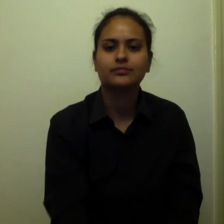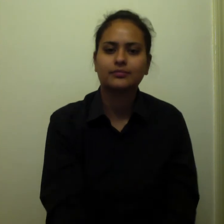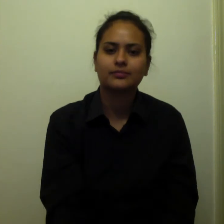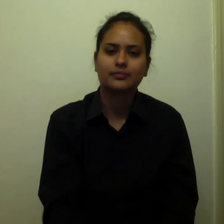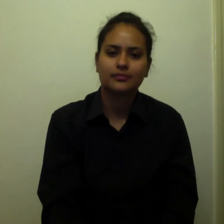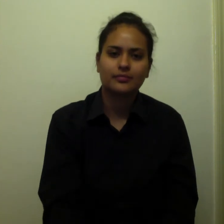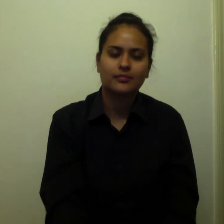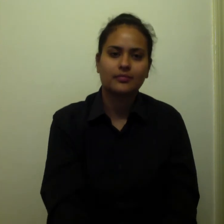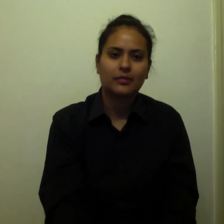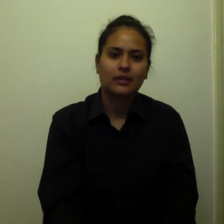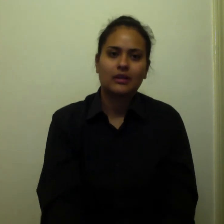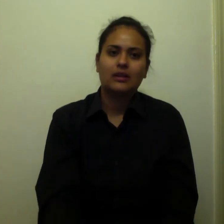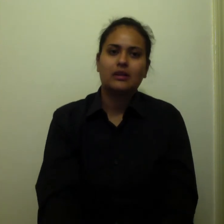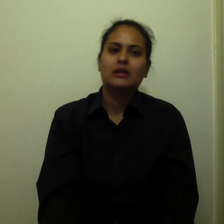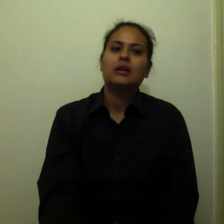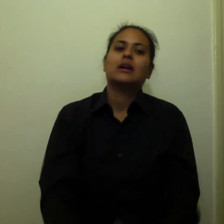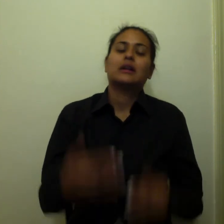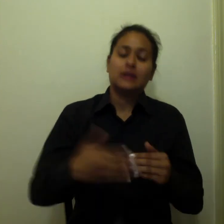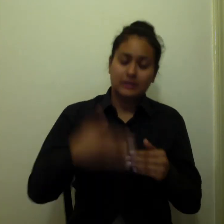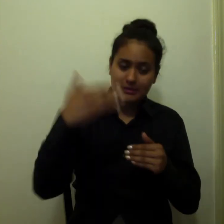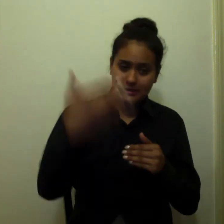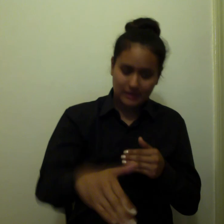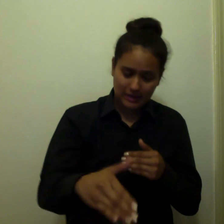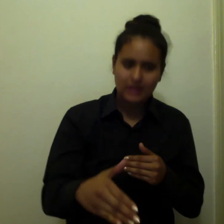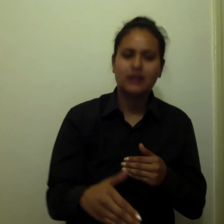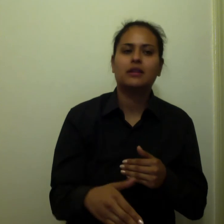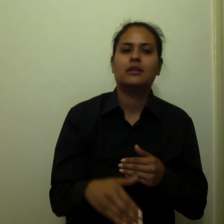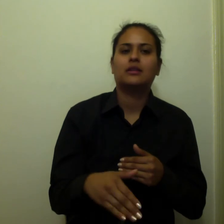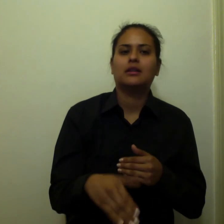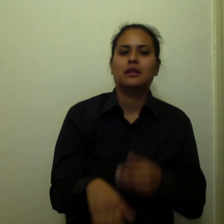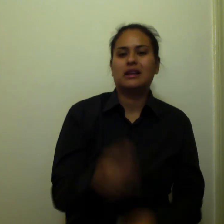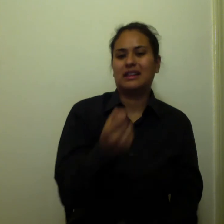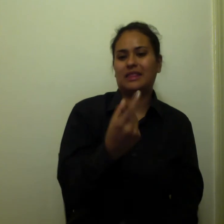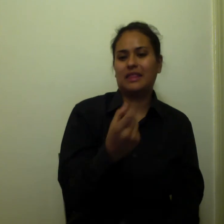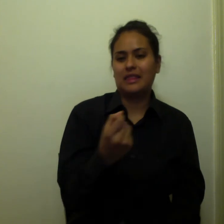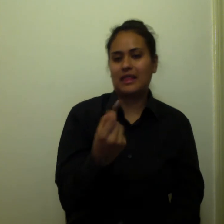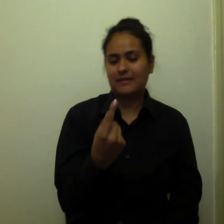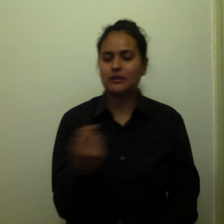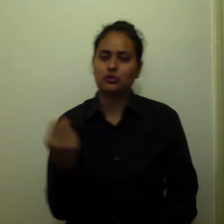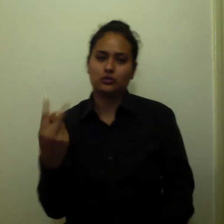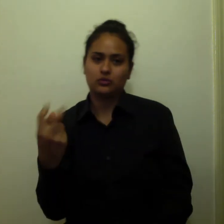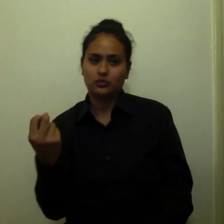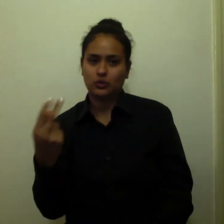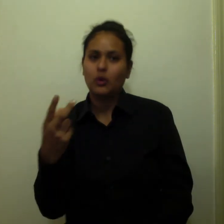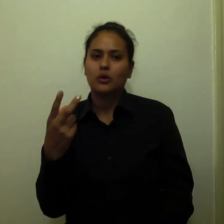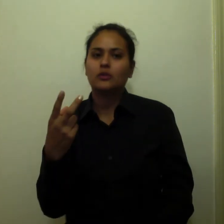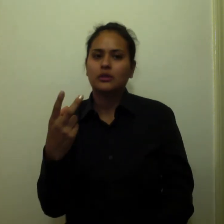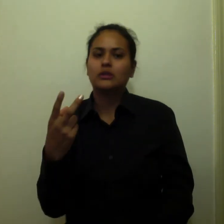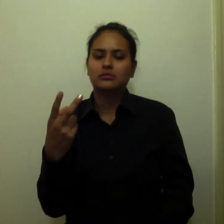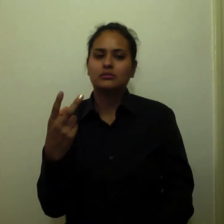11th and 12th centuries, what we call here the feudal kingdoms. Should move this down a bit for the benefit of the people watching